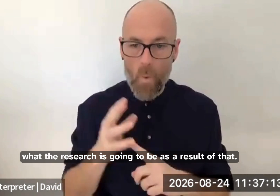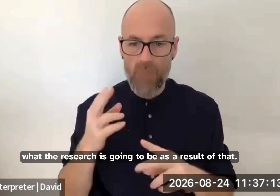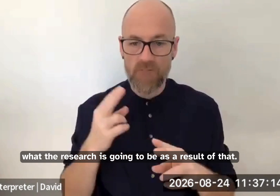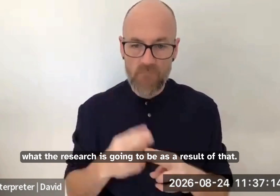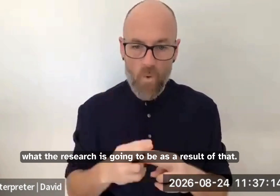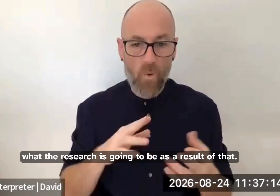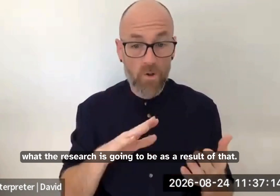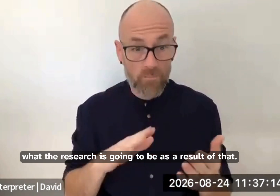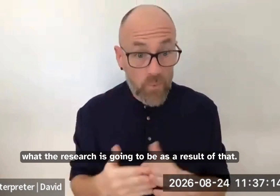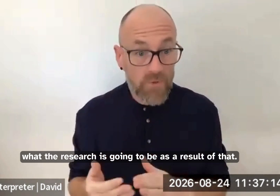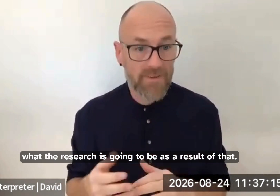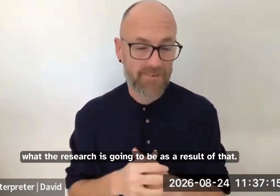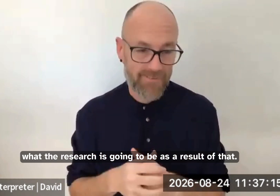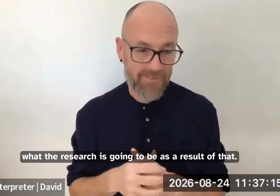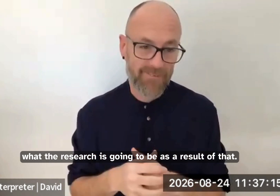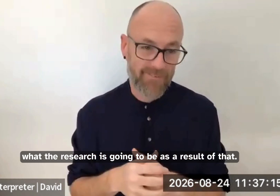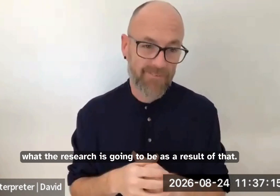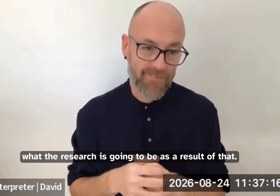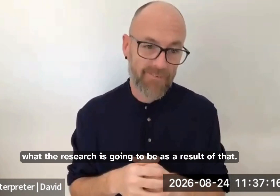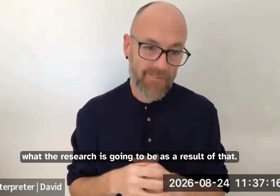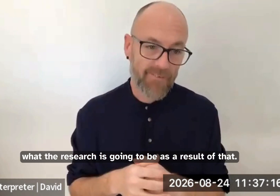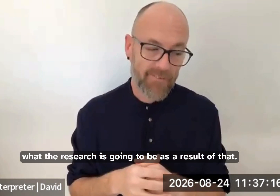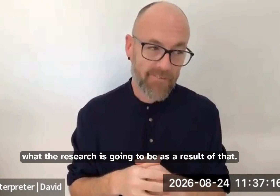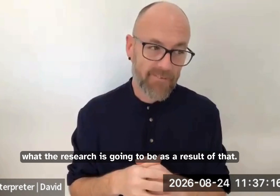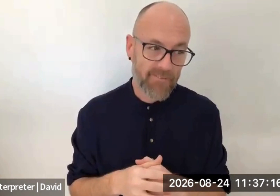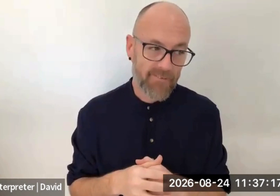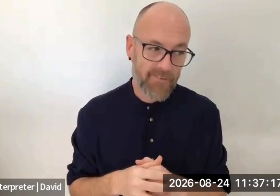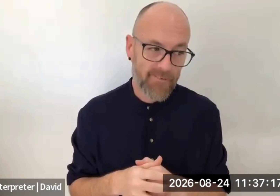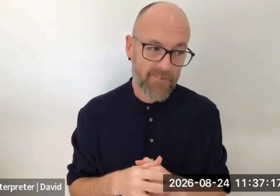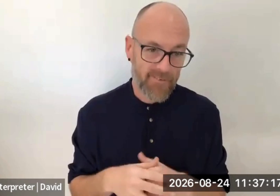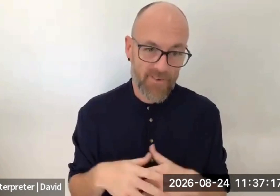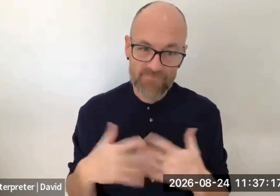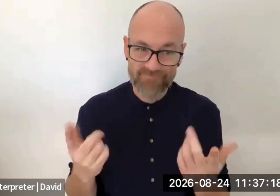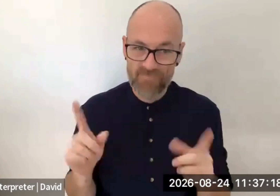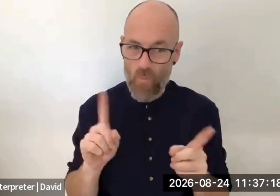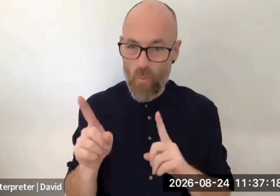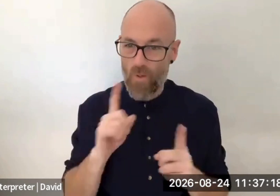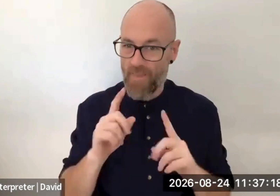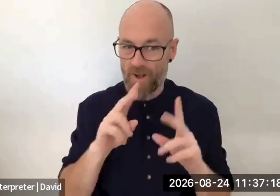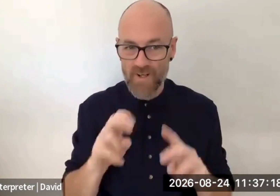the research is going to be as a result of that.